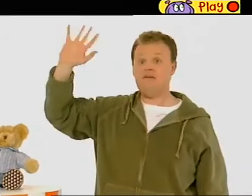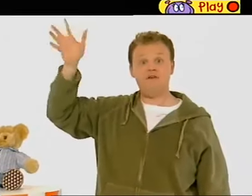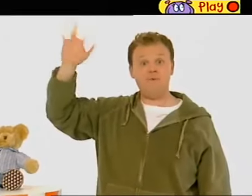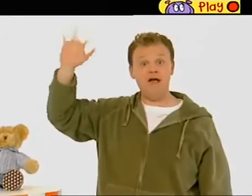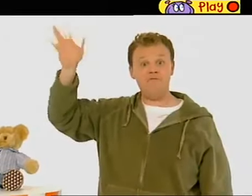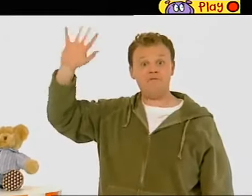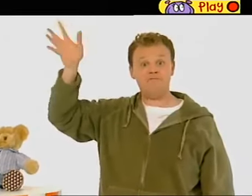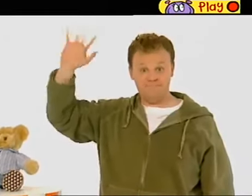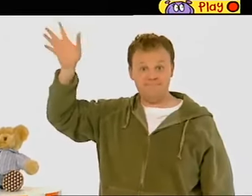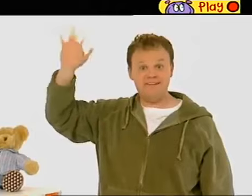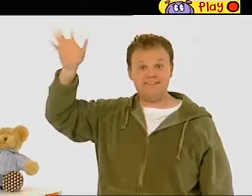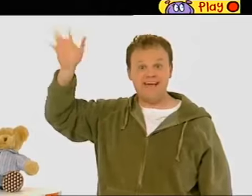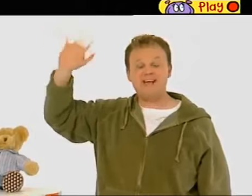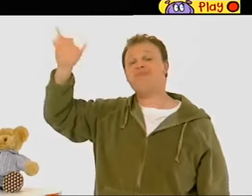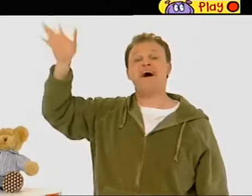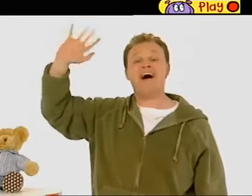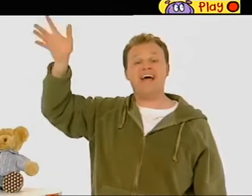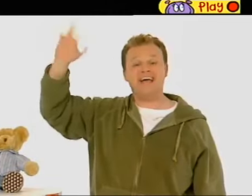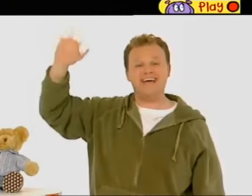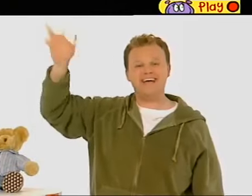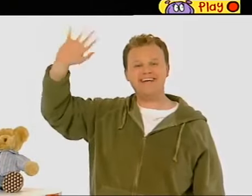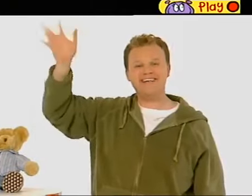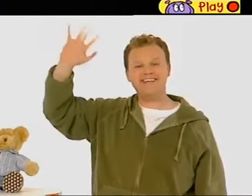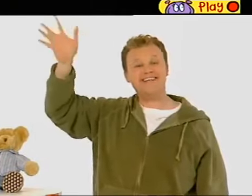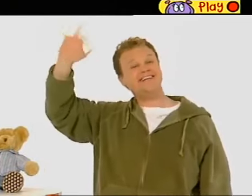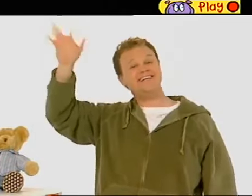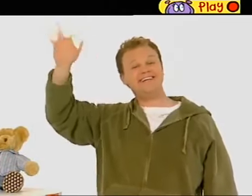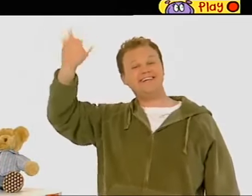it a wave and say goodbye.